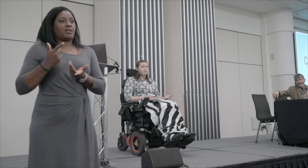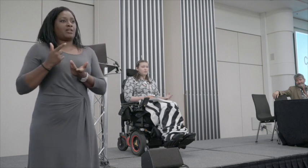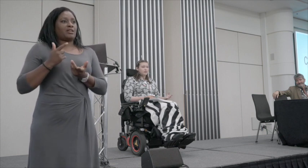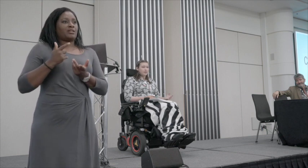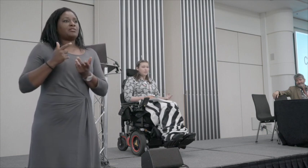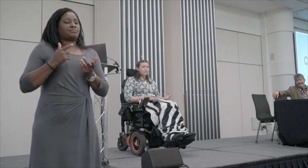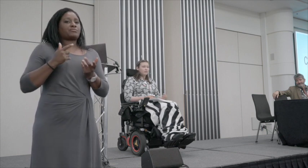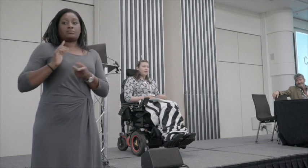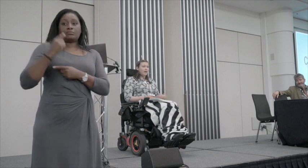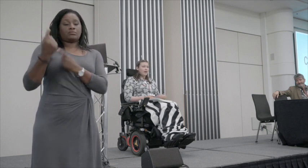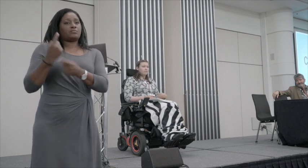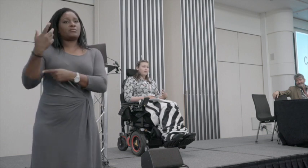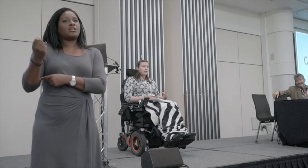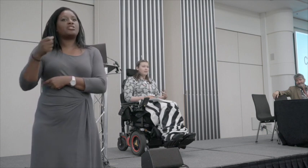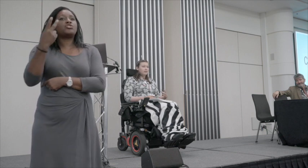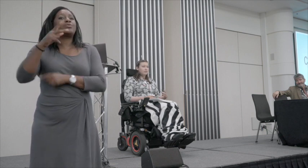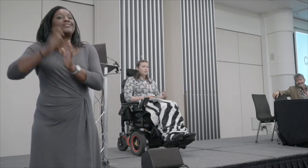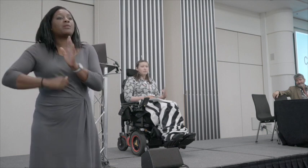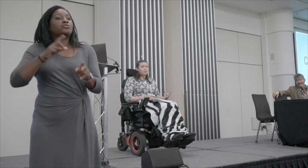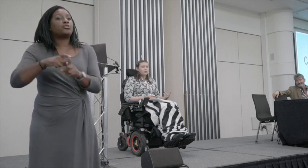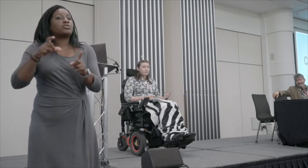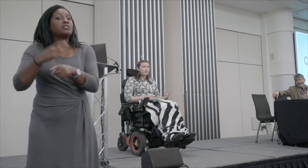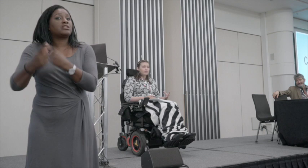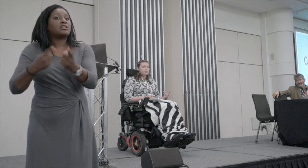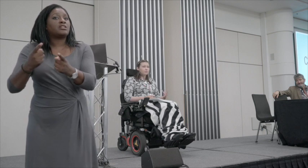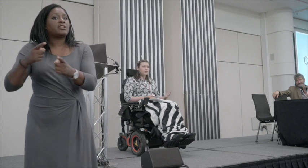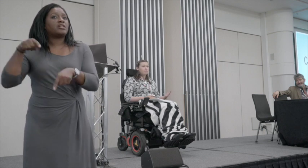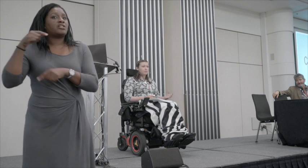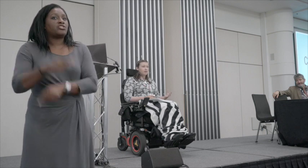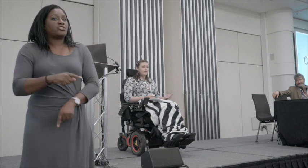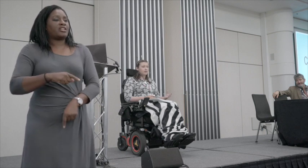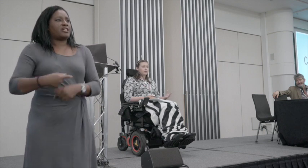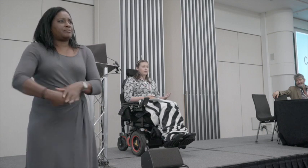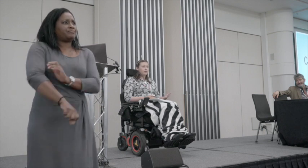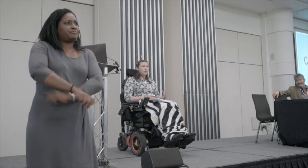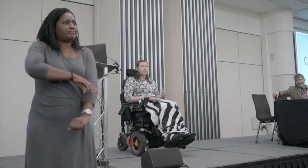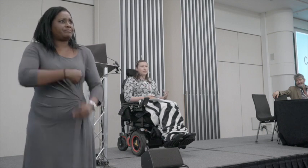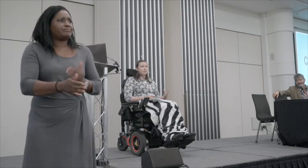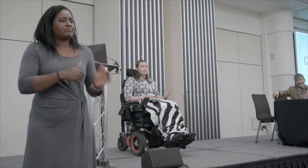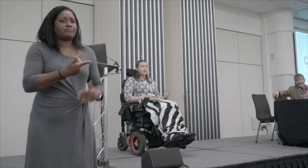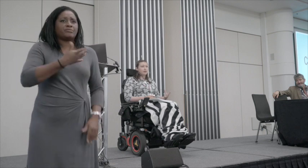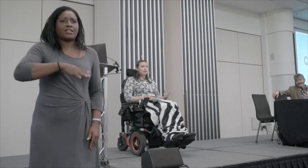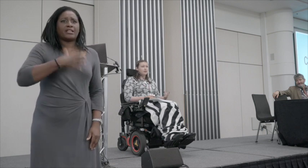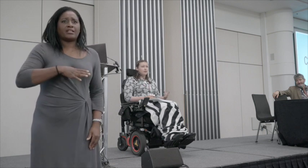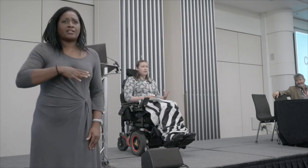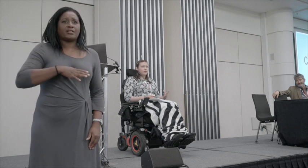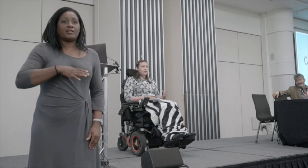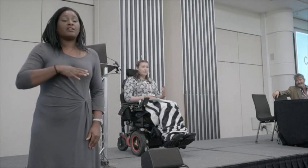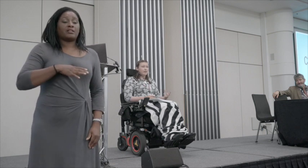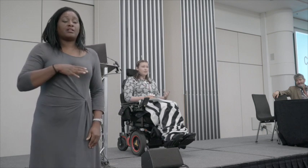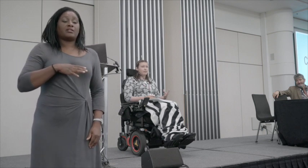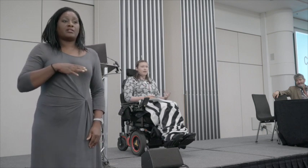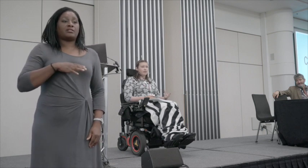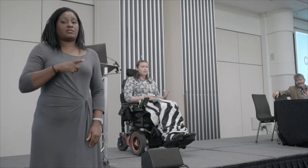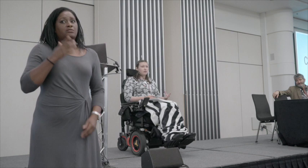two disabled daughters herself, and really, she ruffled a few feathers, but she got me what I needed. And at the end of the day, you